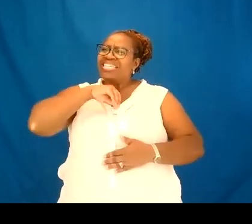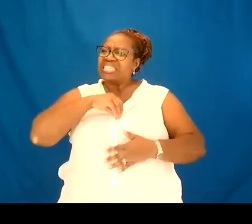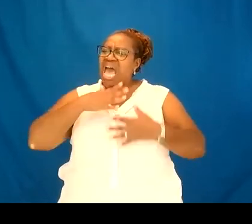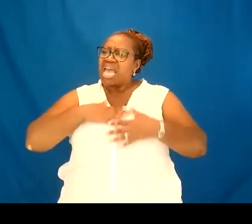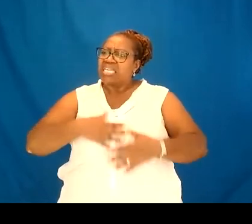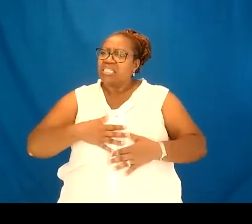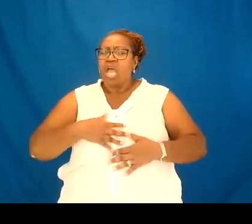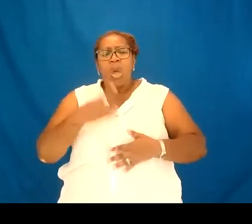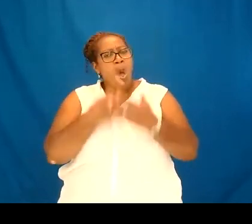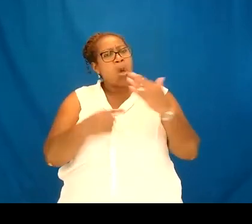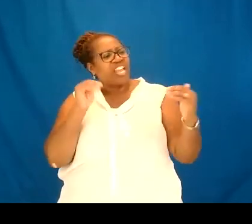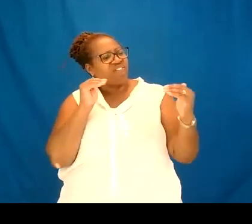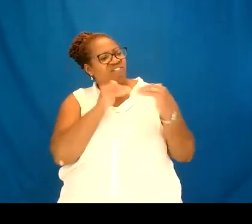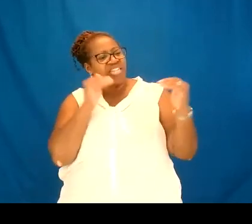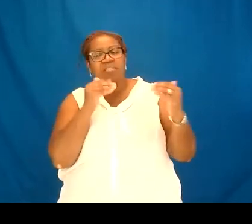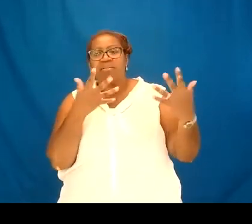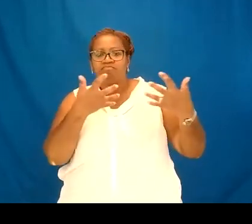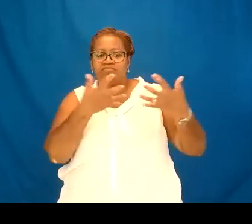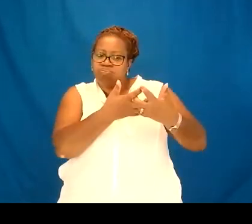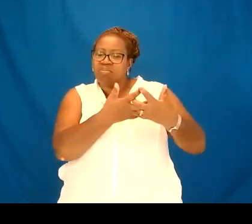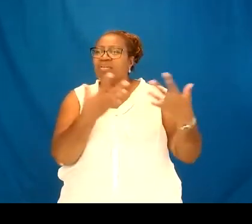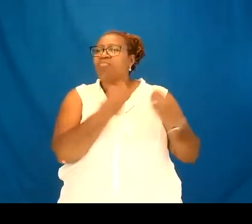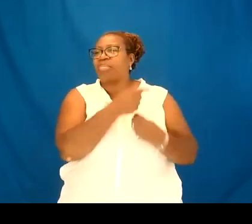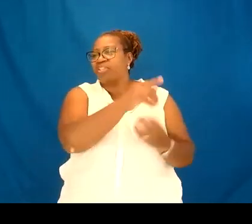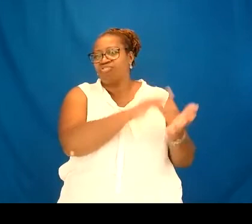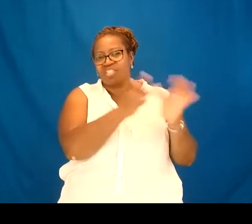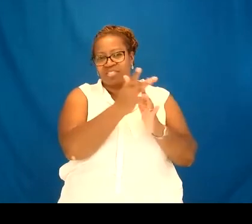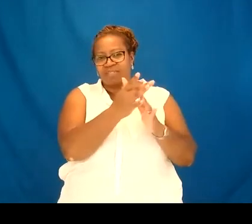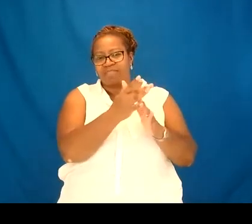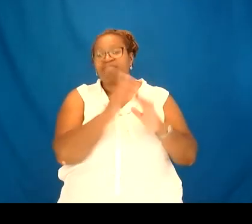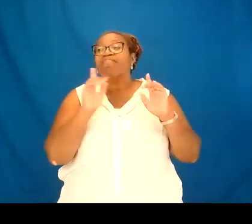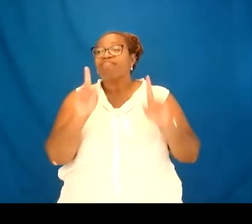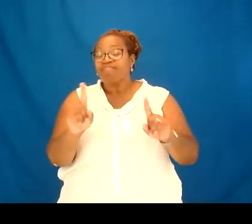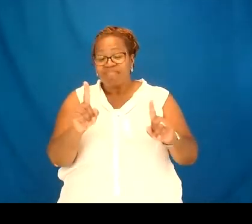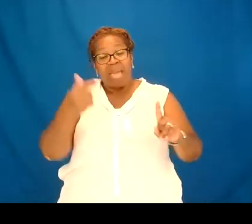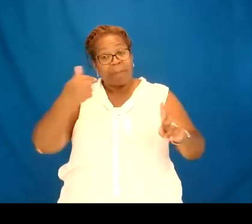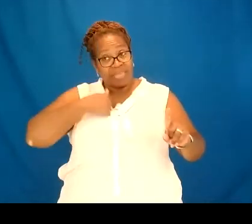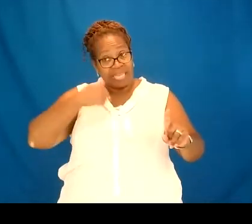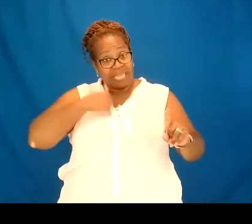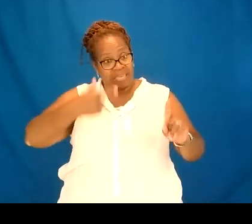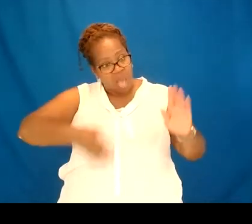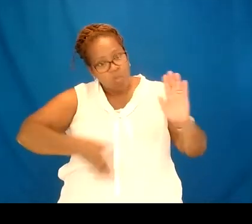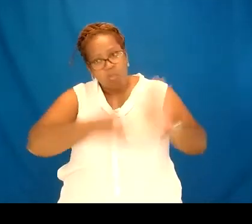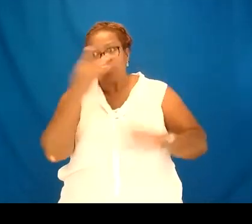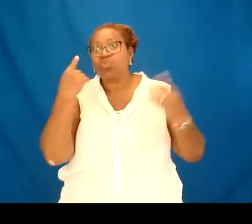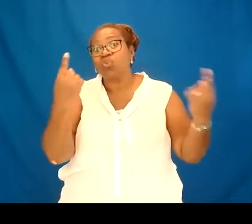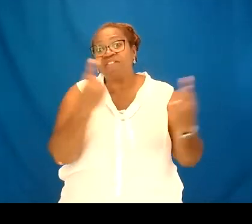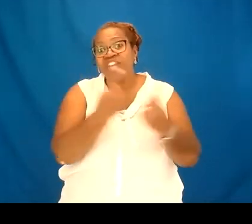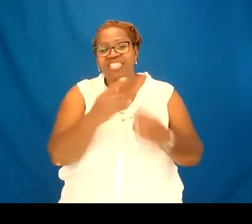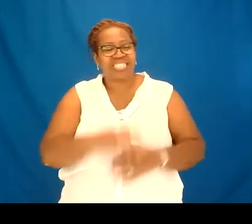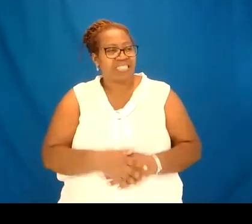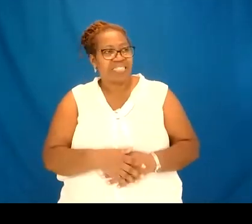That's how it was for me when I eventually made it to university. When I got there, all I wanted to be was